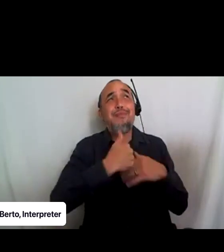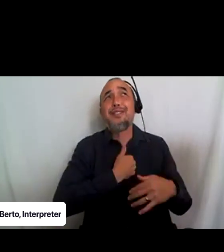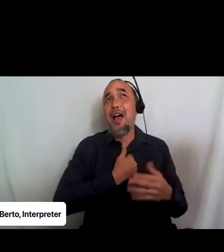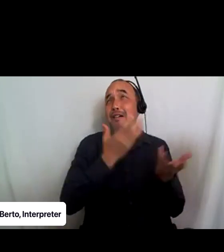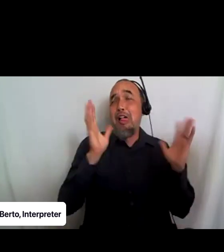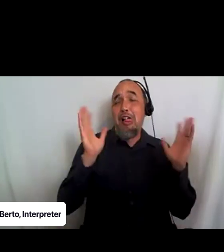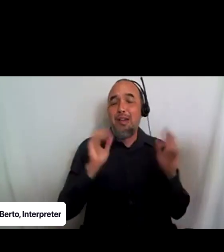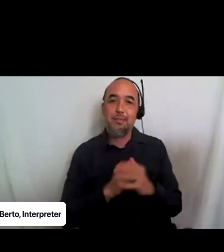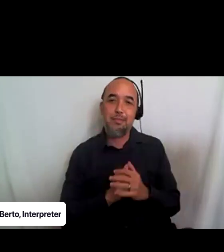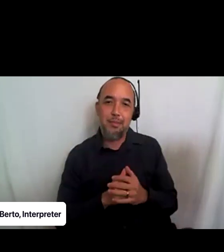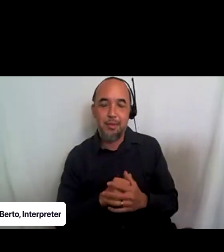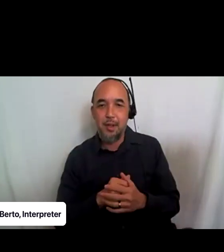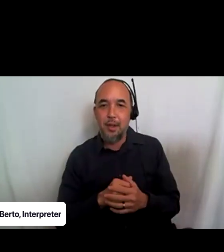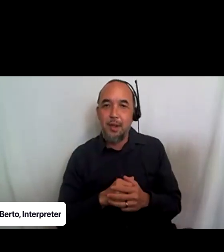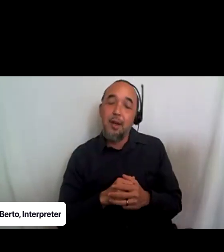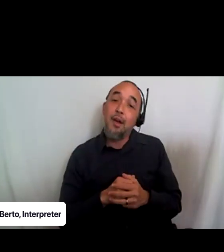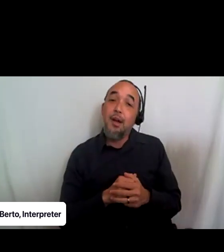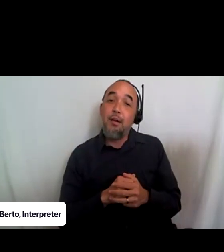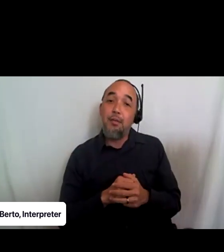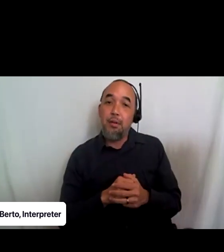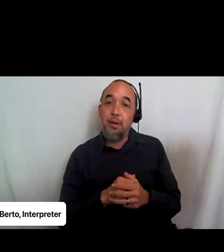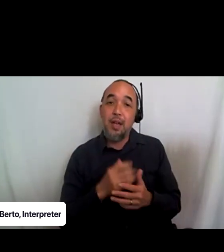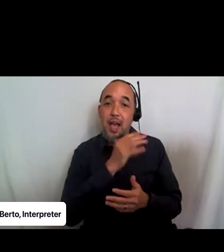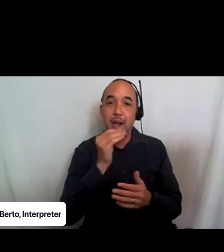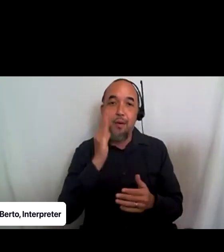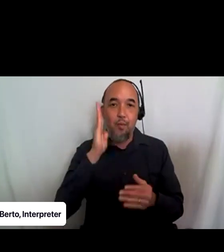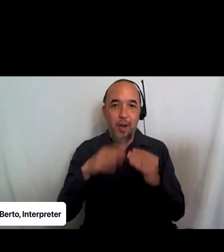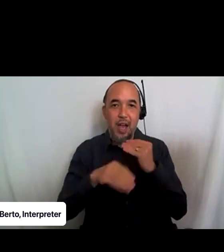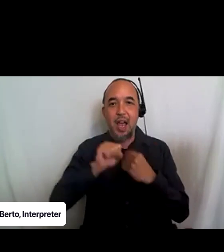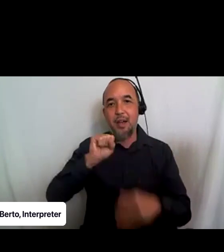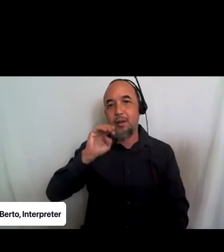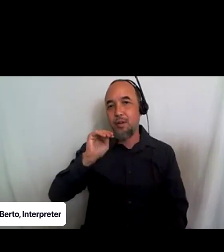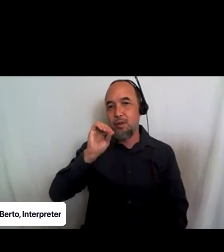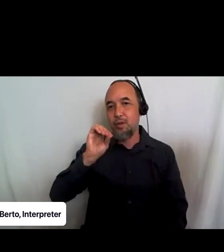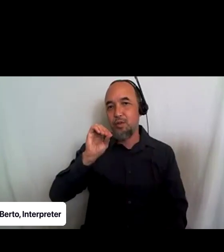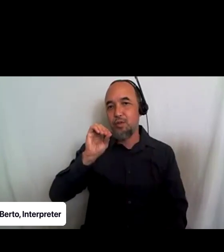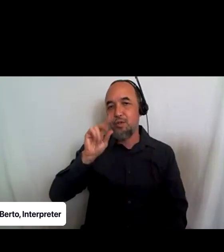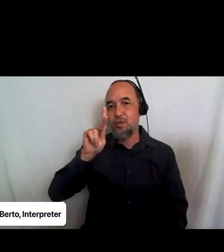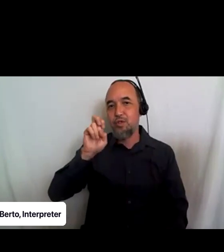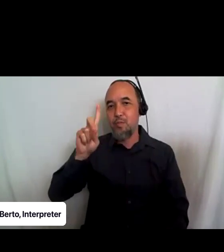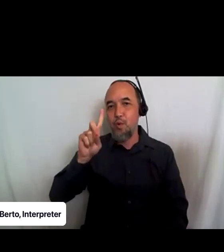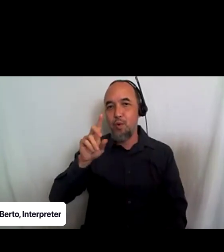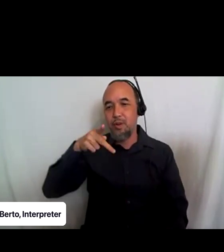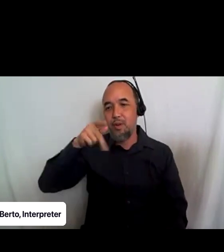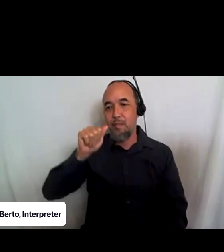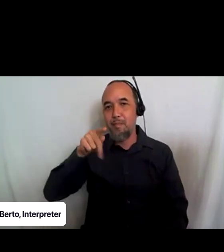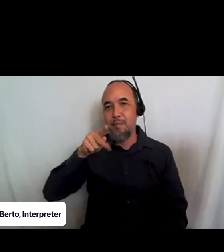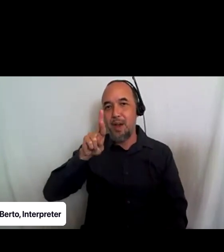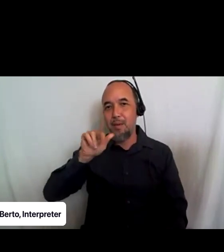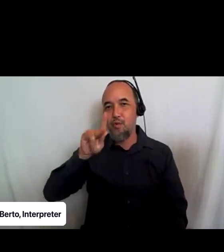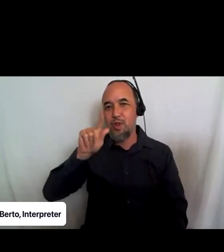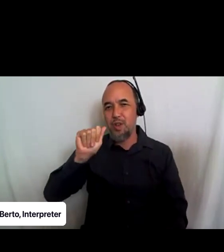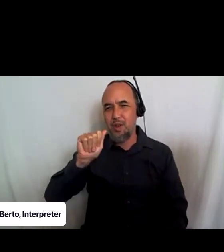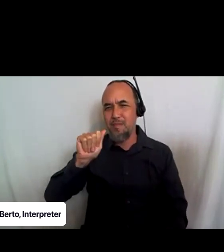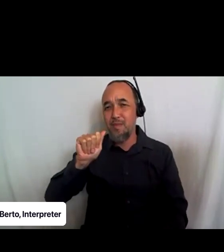And then we're gonna add smoked paprika. Again, this is optional, but why the smoked